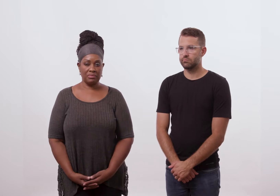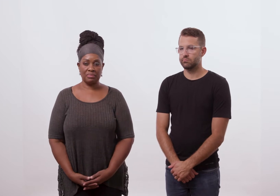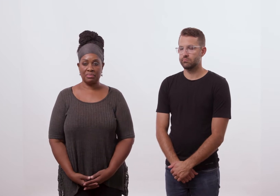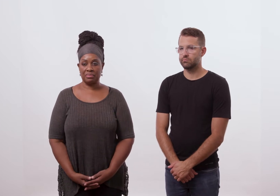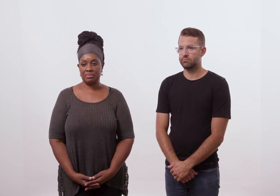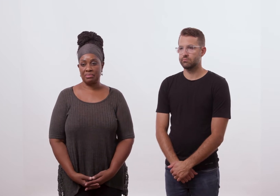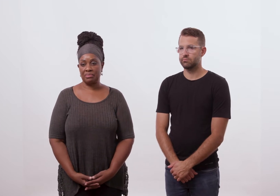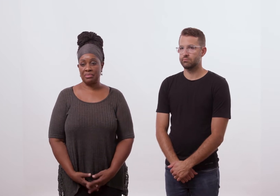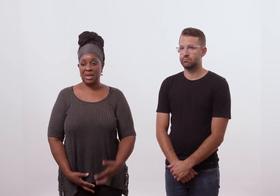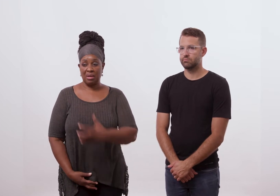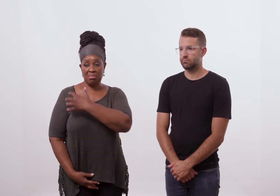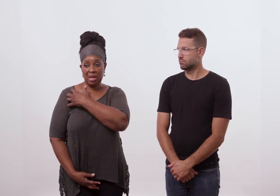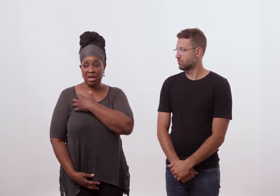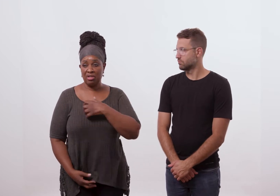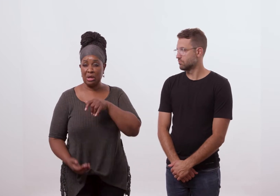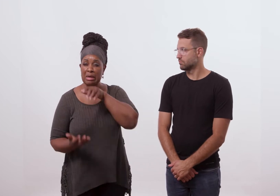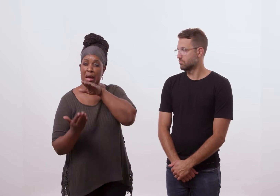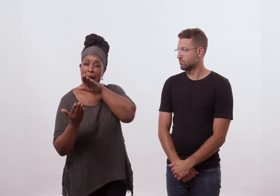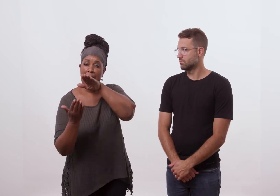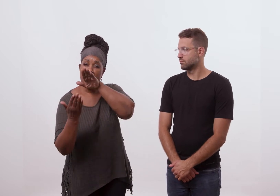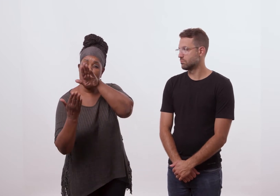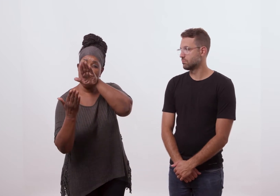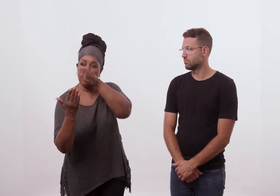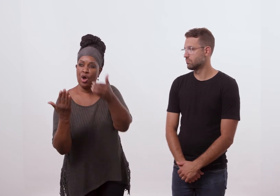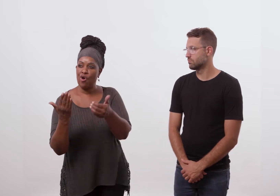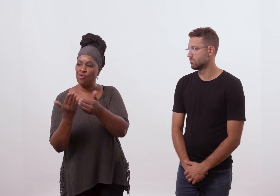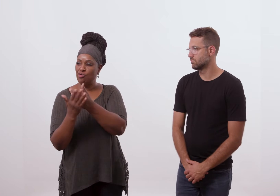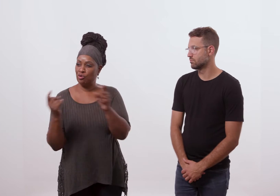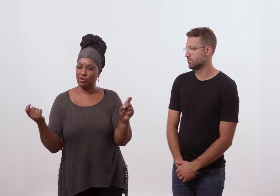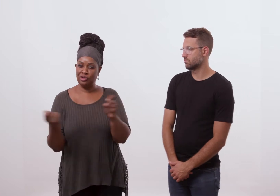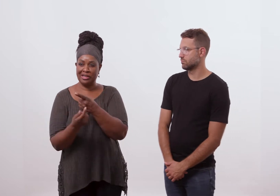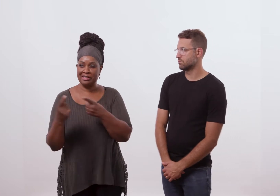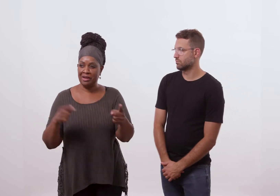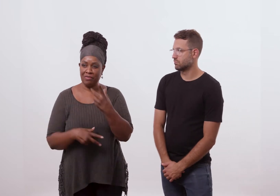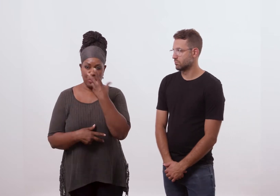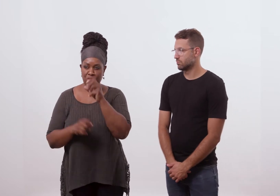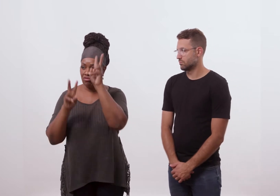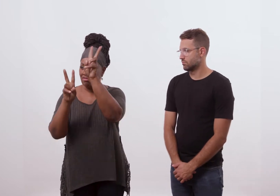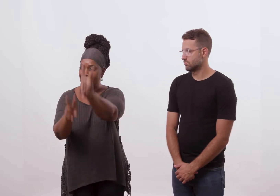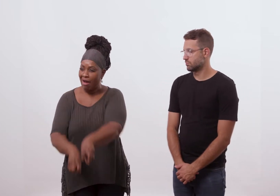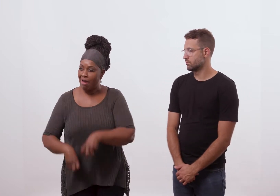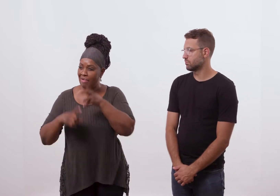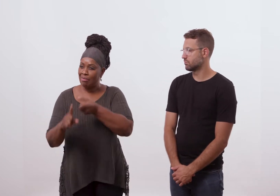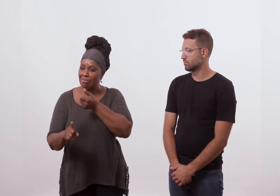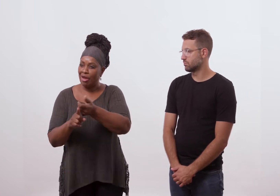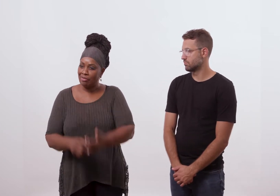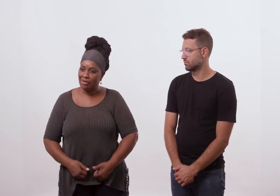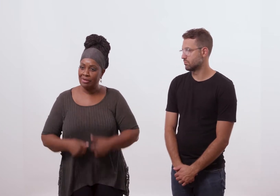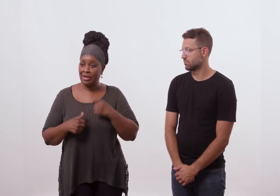After Bearclaw's howl, something of a new order begins for the Wolfriders. One of their